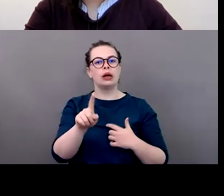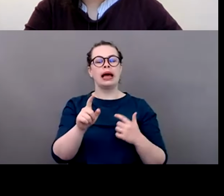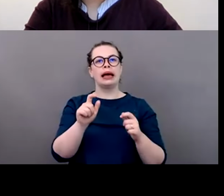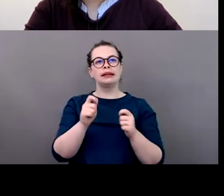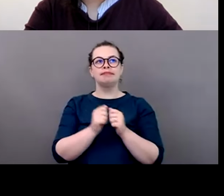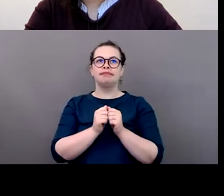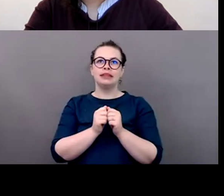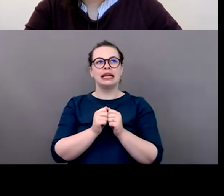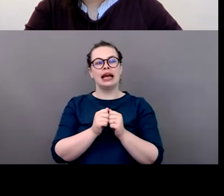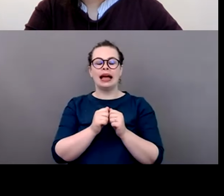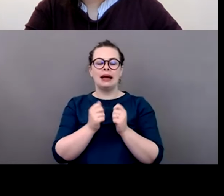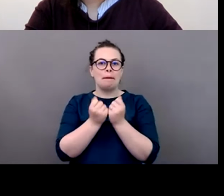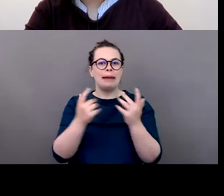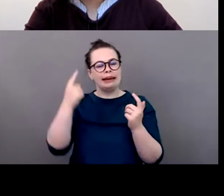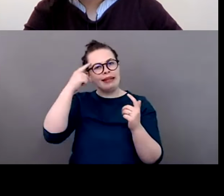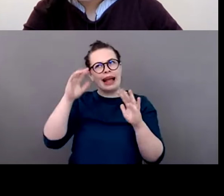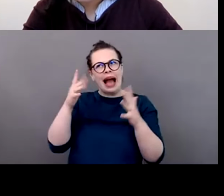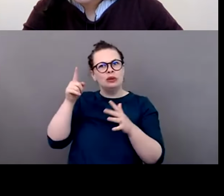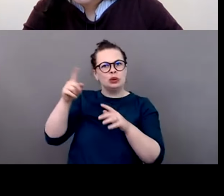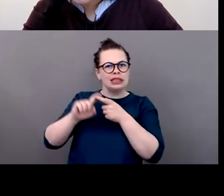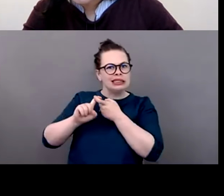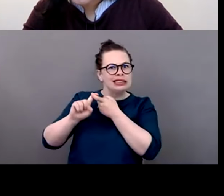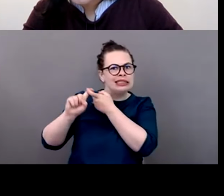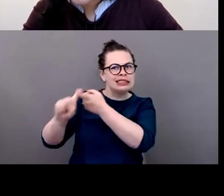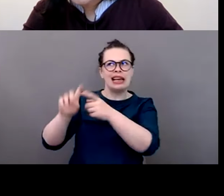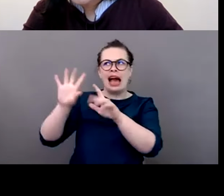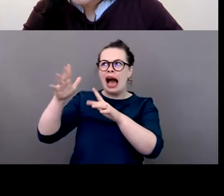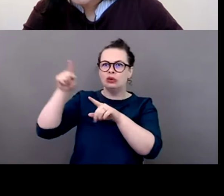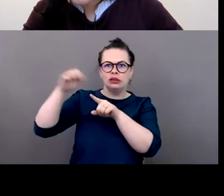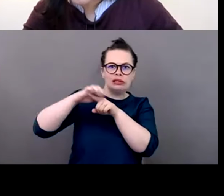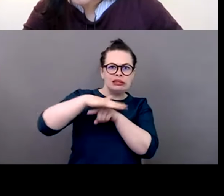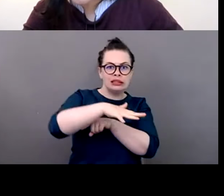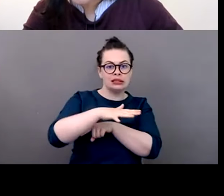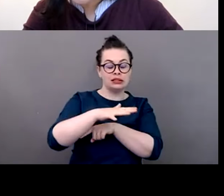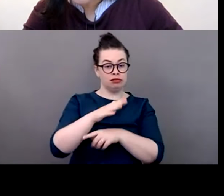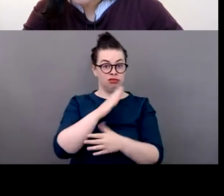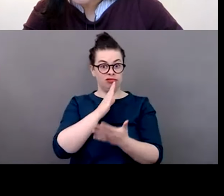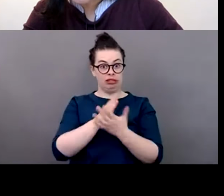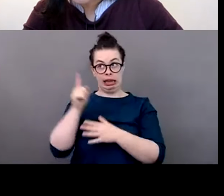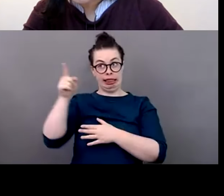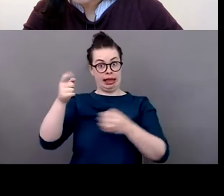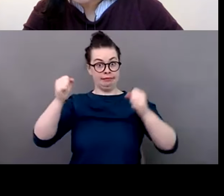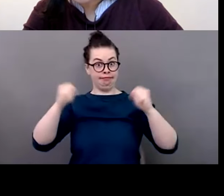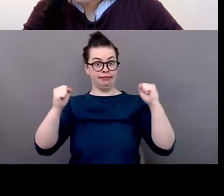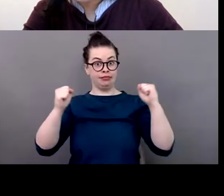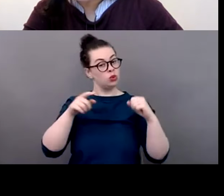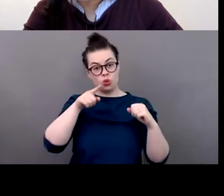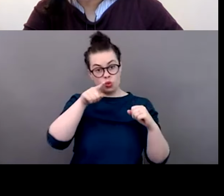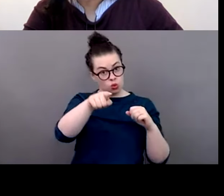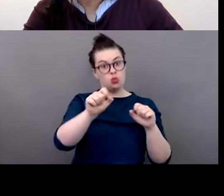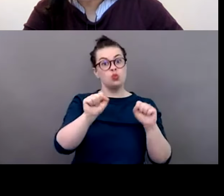But I just want to highlight that you can actually influence that. It's an important part of the individual communication, how you select a